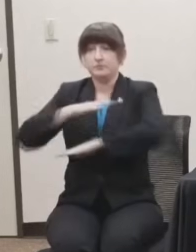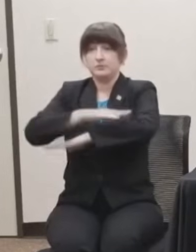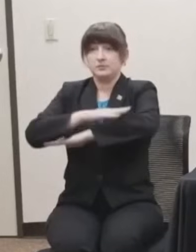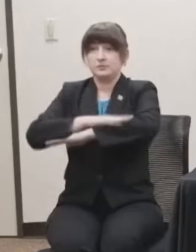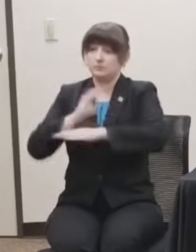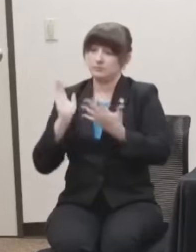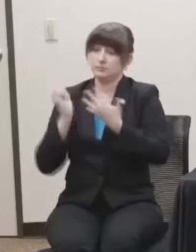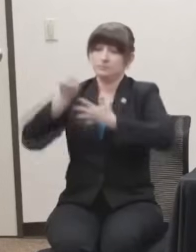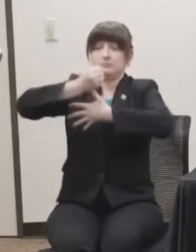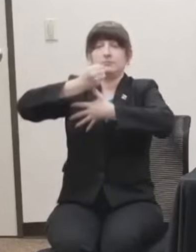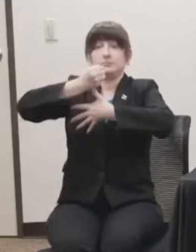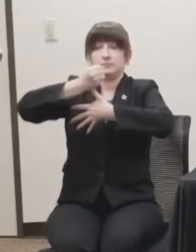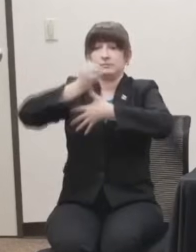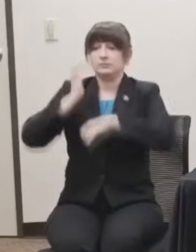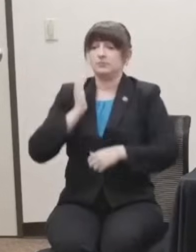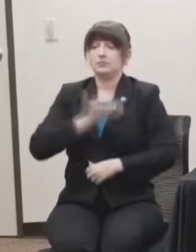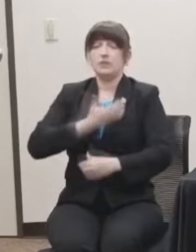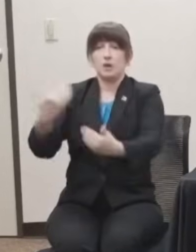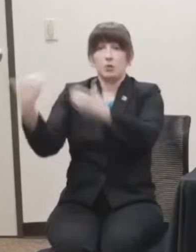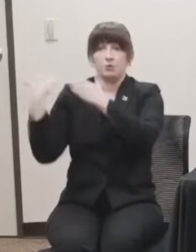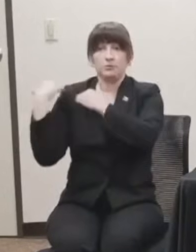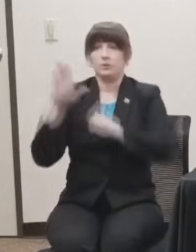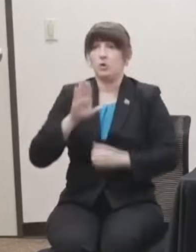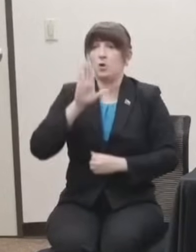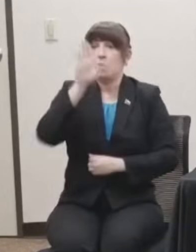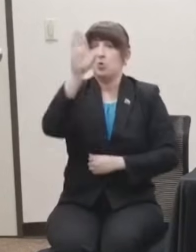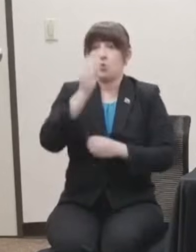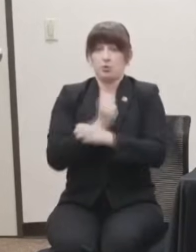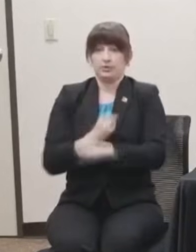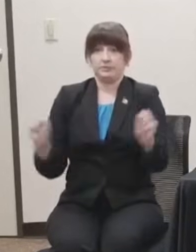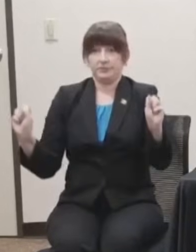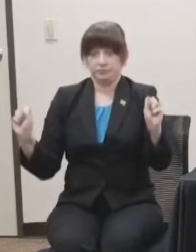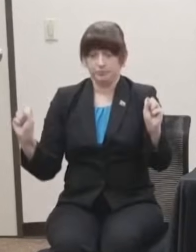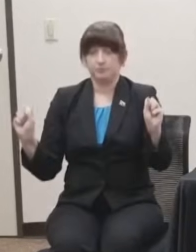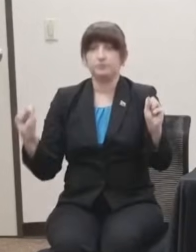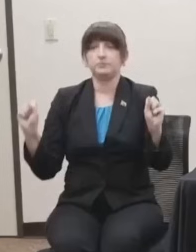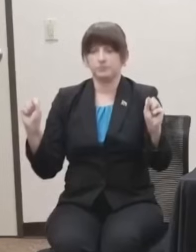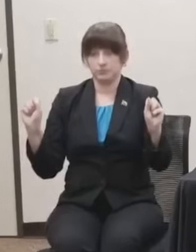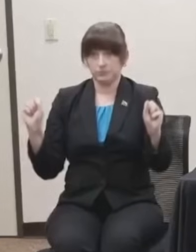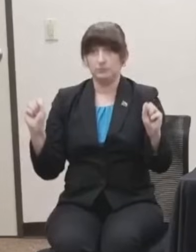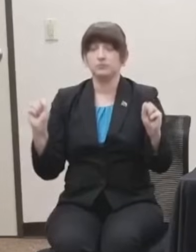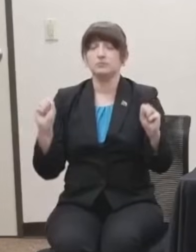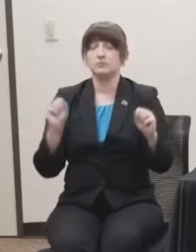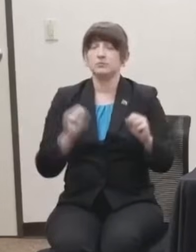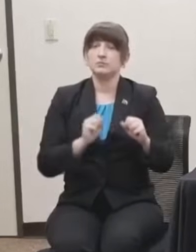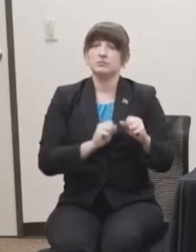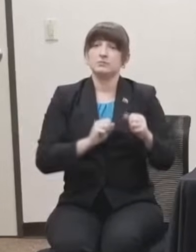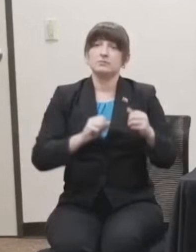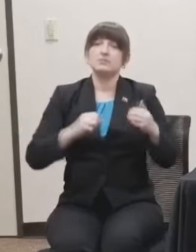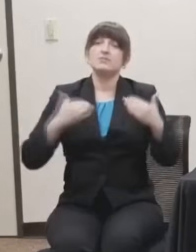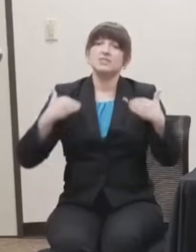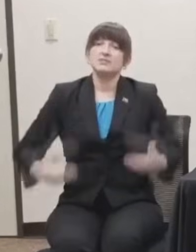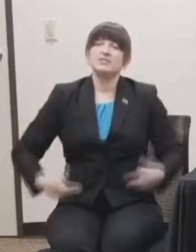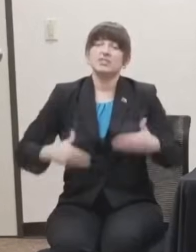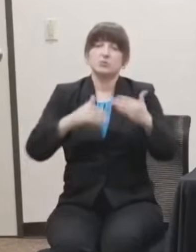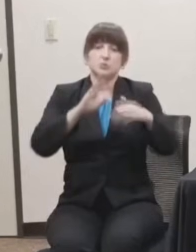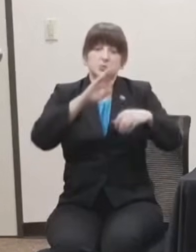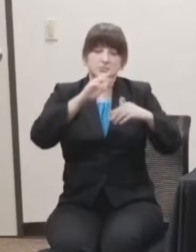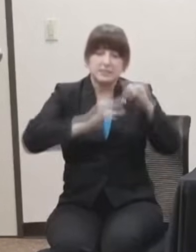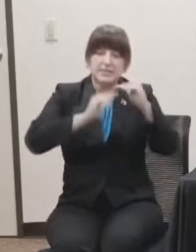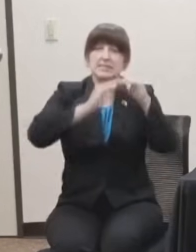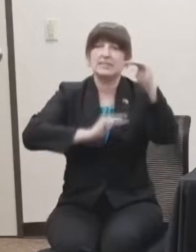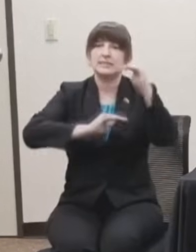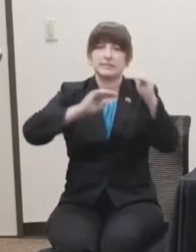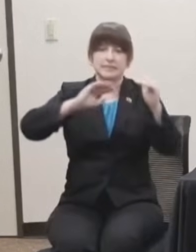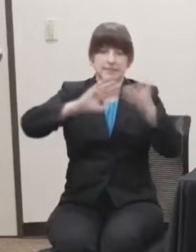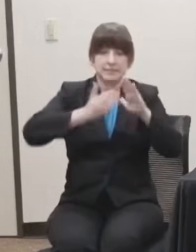job. We put public safety first, and we'll worry about the physical damage second. There are still